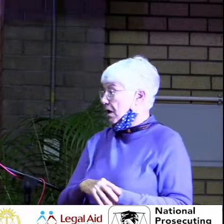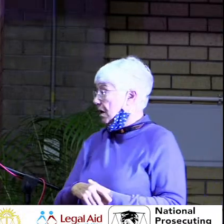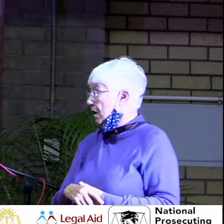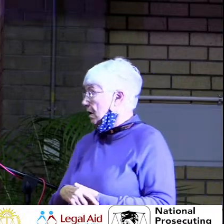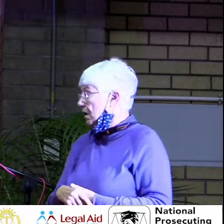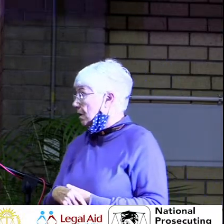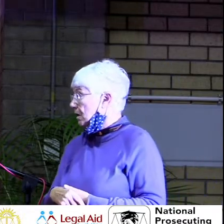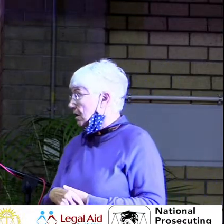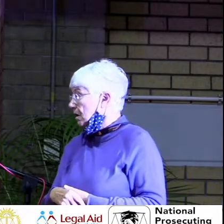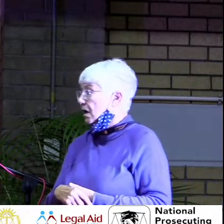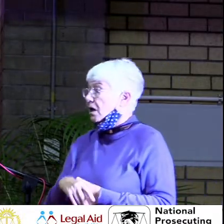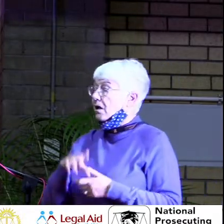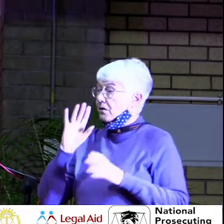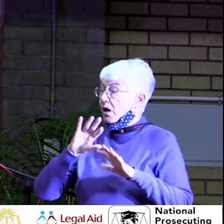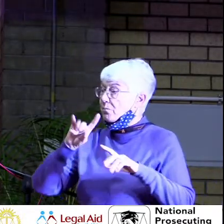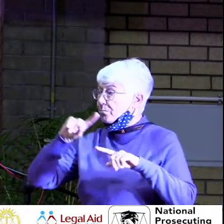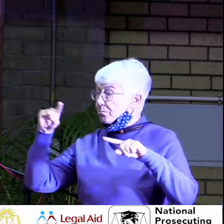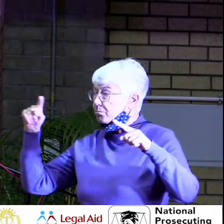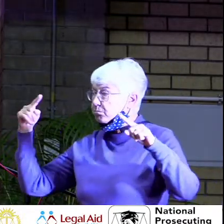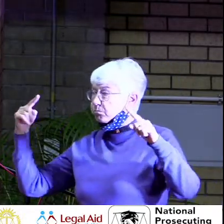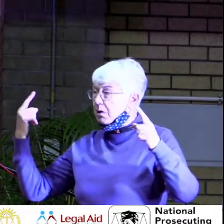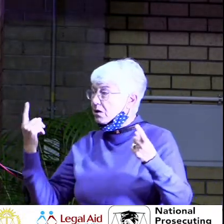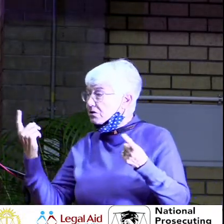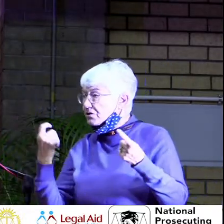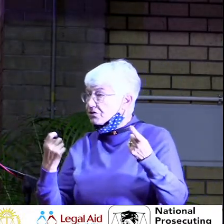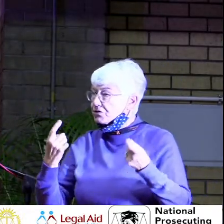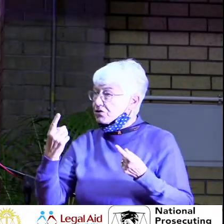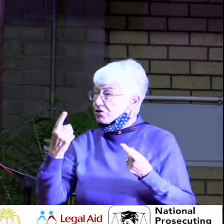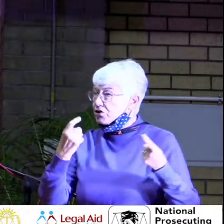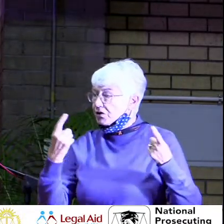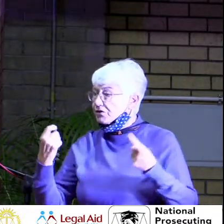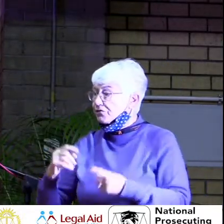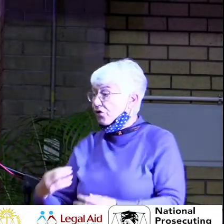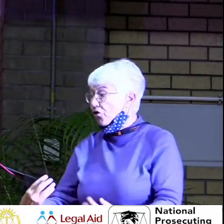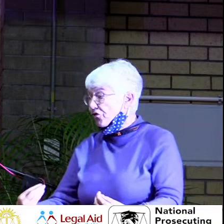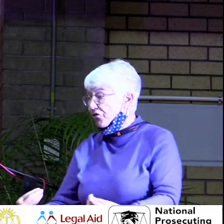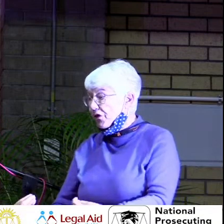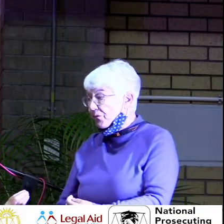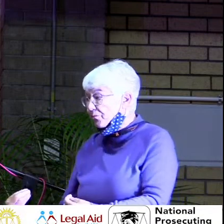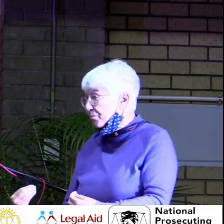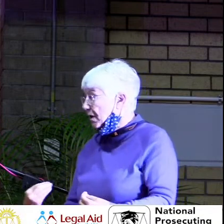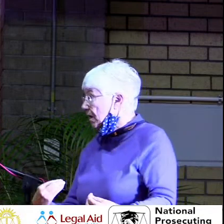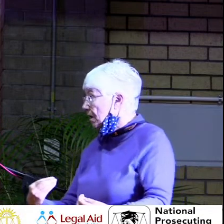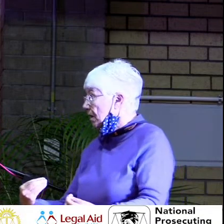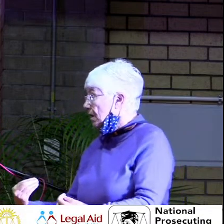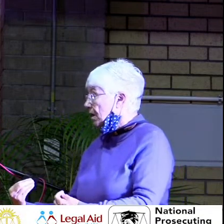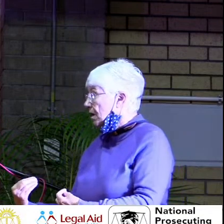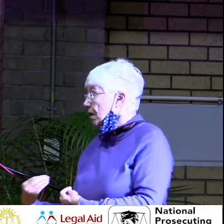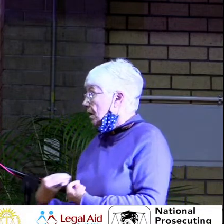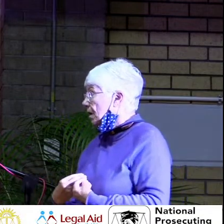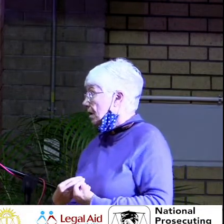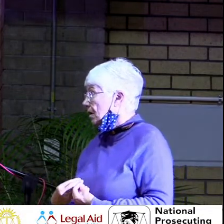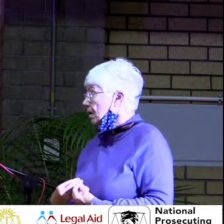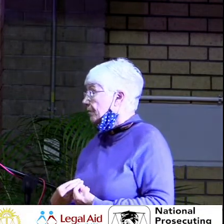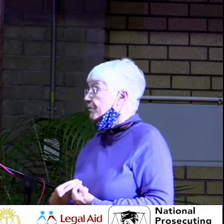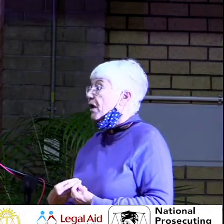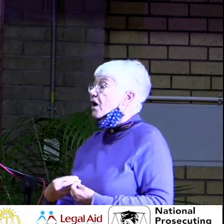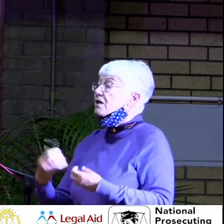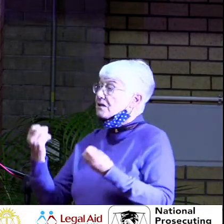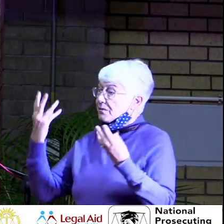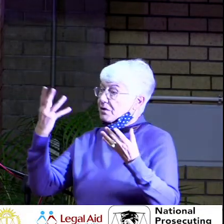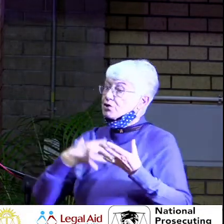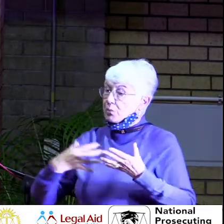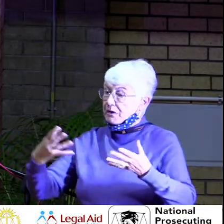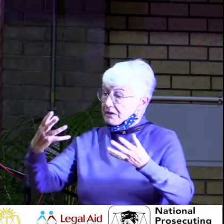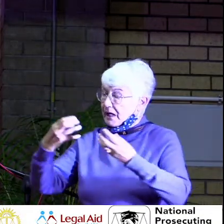behavioral challenges. We support children once they leave foster care. So after the children